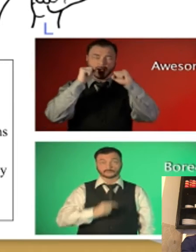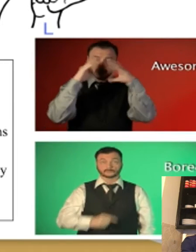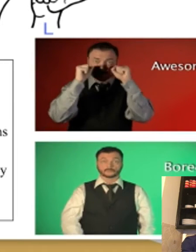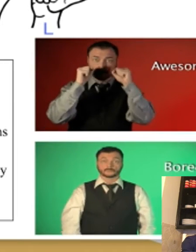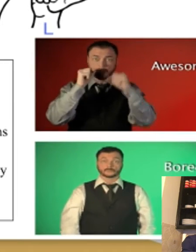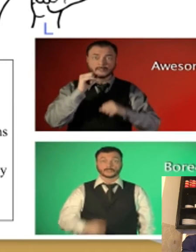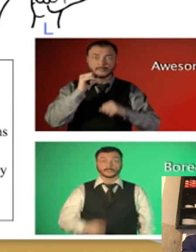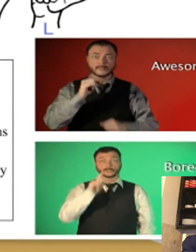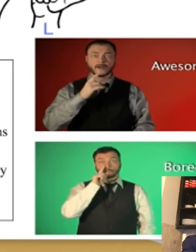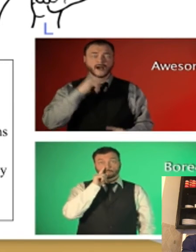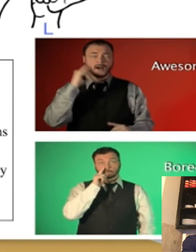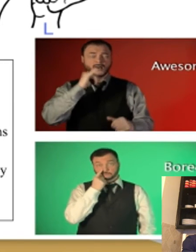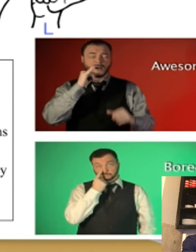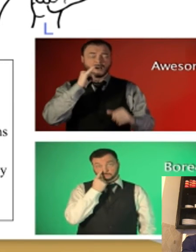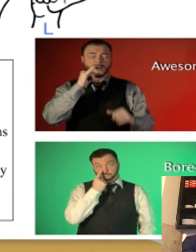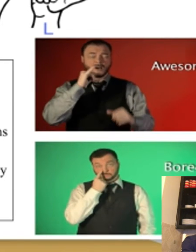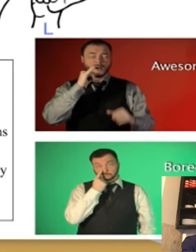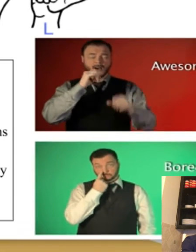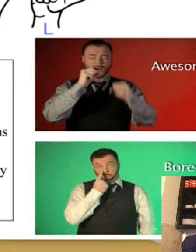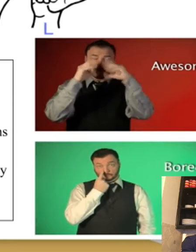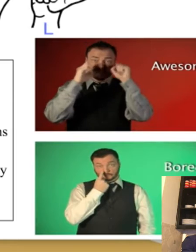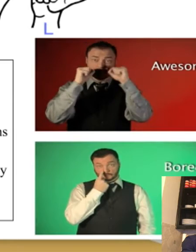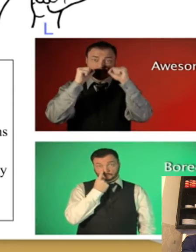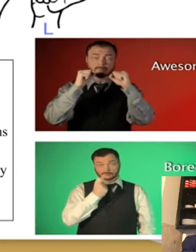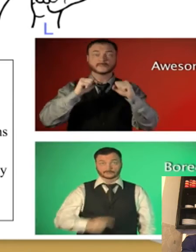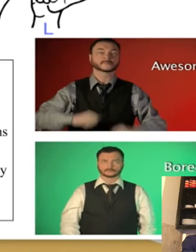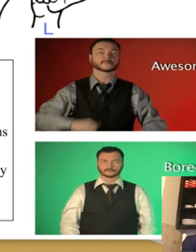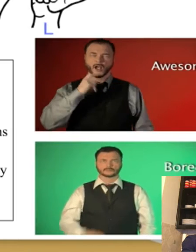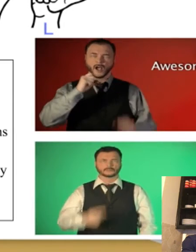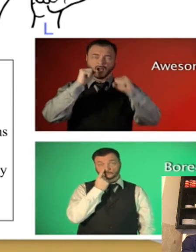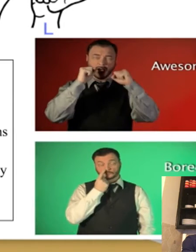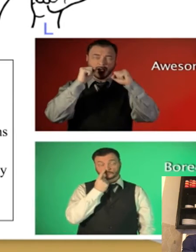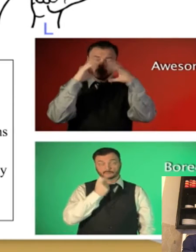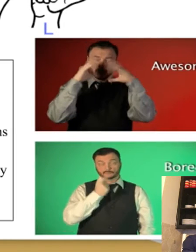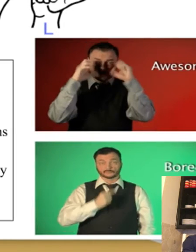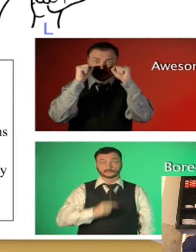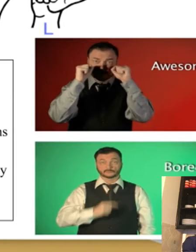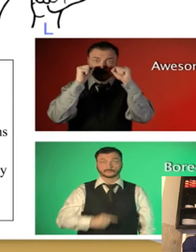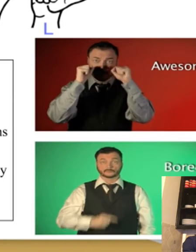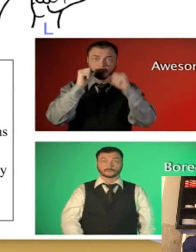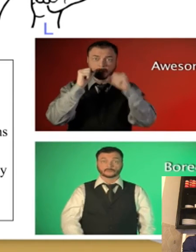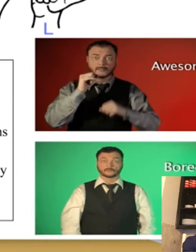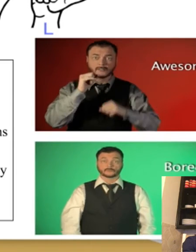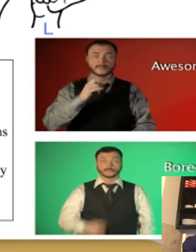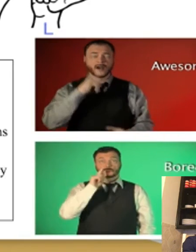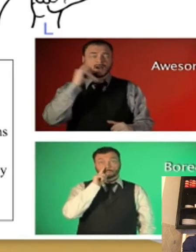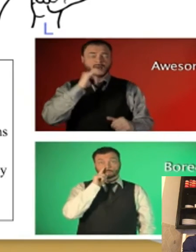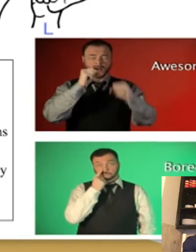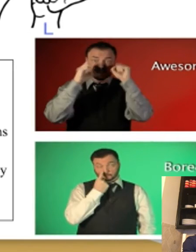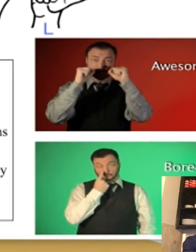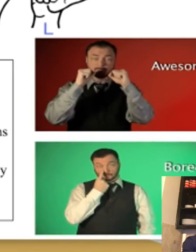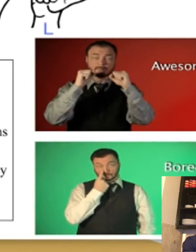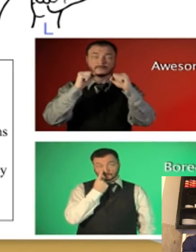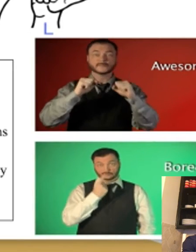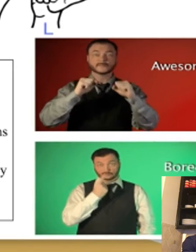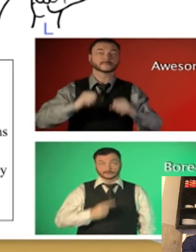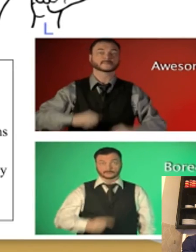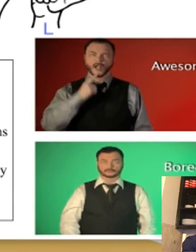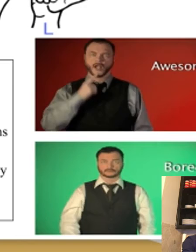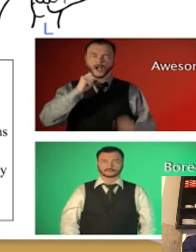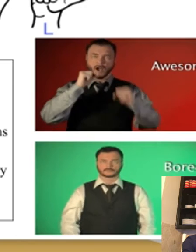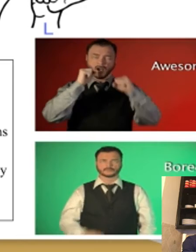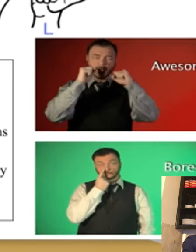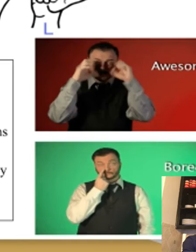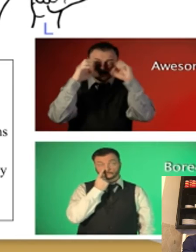moving hands combined with facial expressions and postures of the body. It is the primary language of many